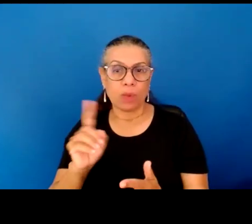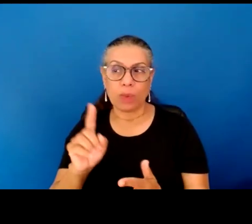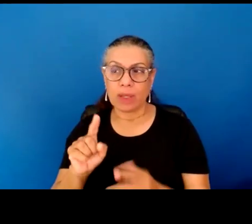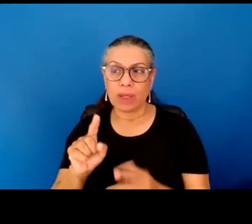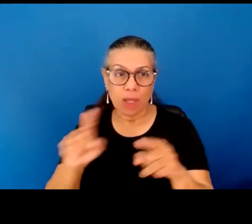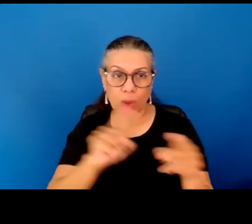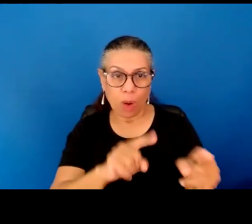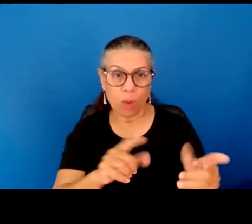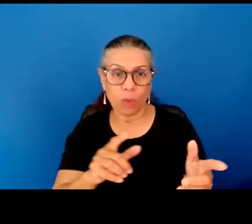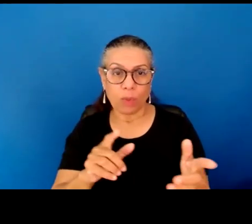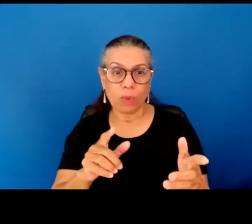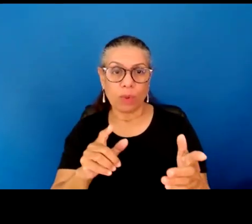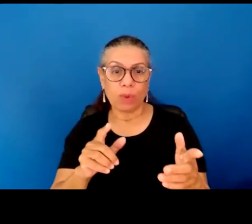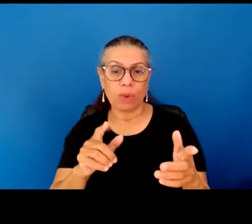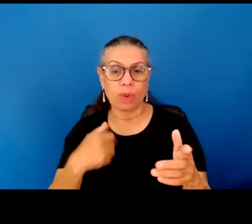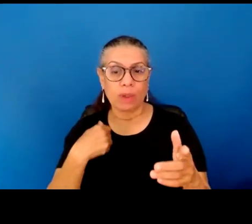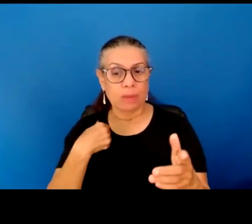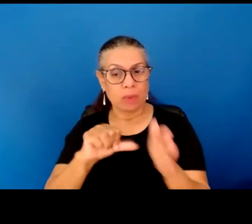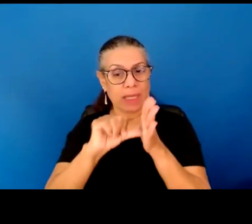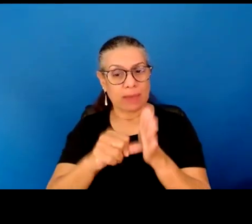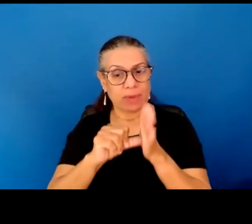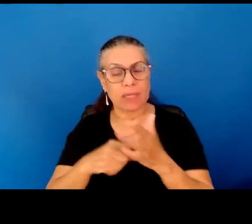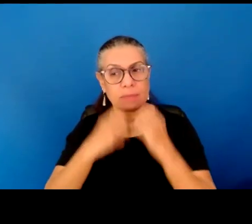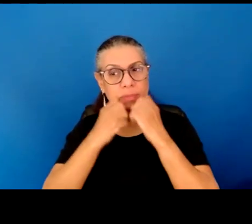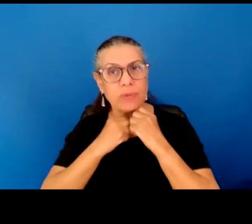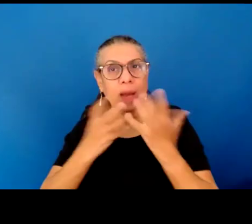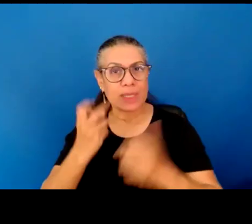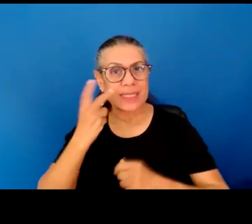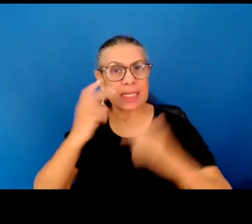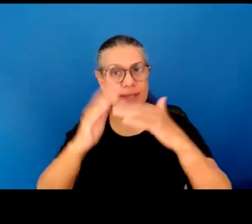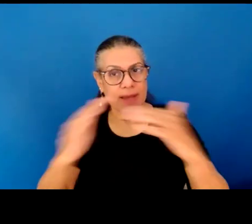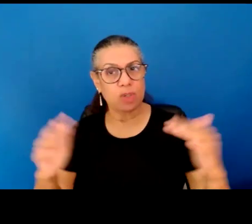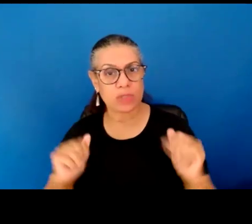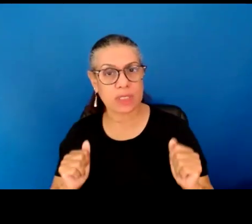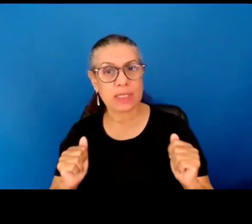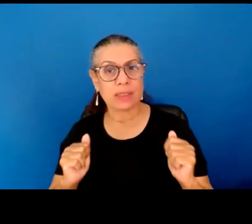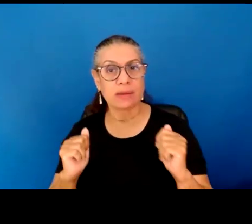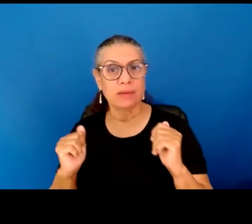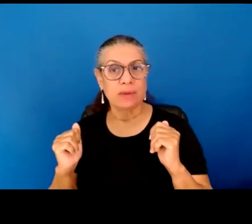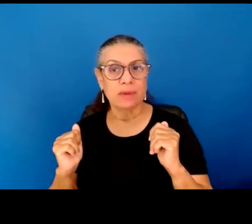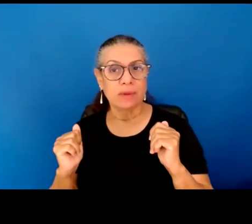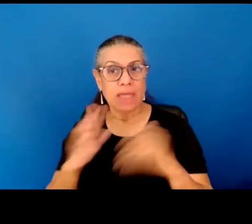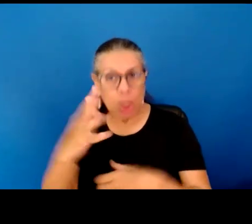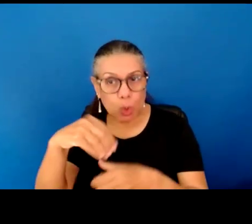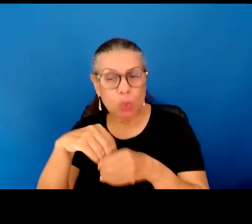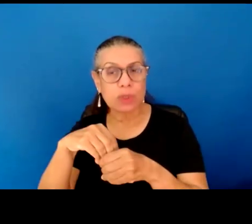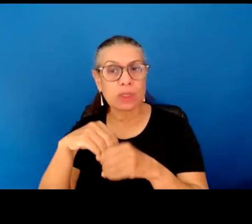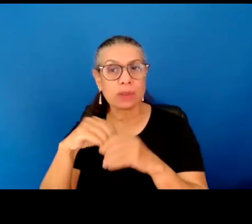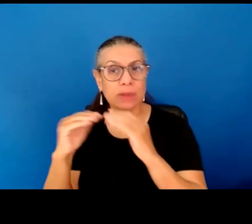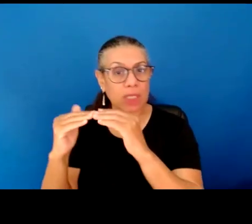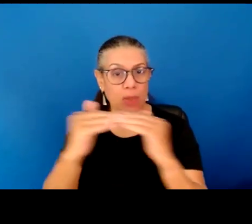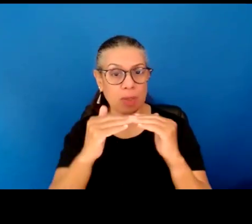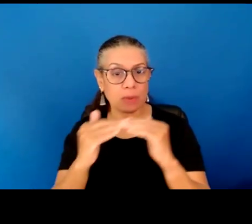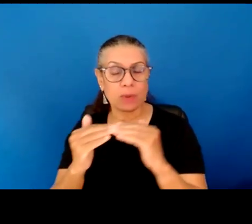going. I'm very strong on DEI, as you know. I like to see it, Yes. especially with the two categories that